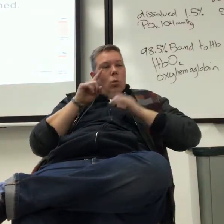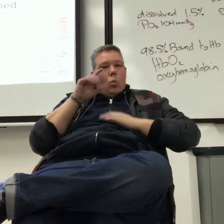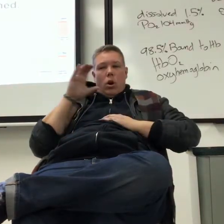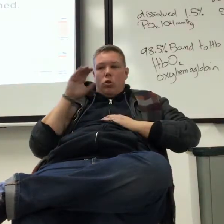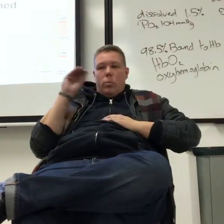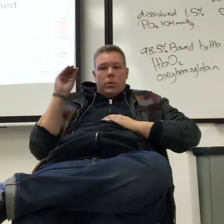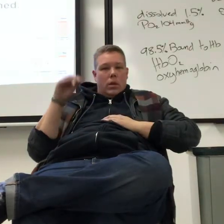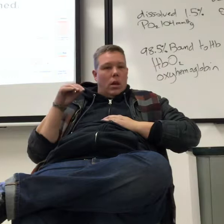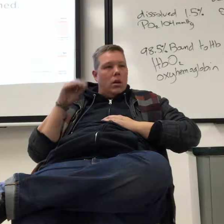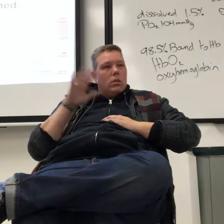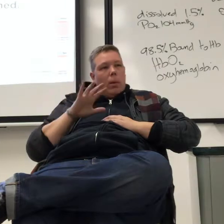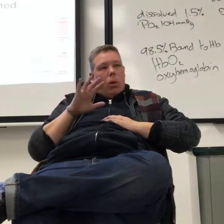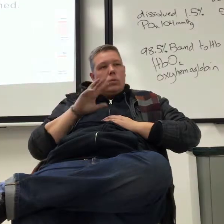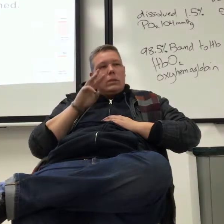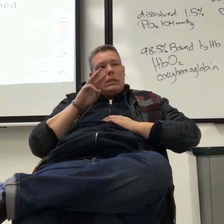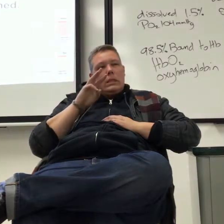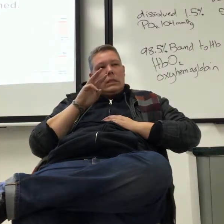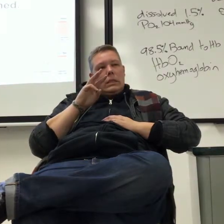100% is about 60